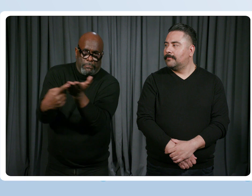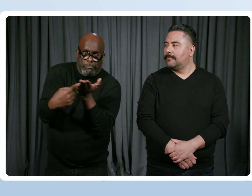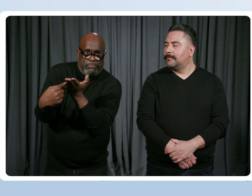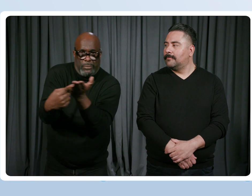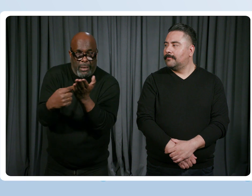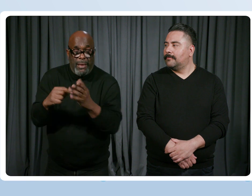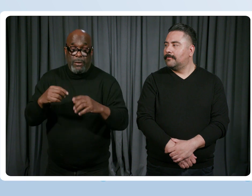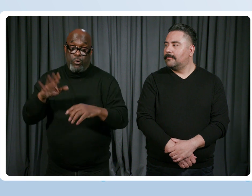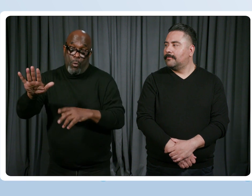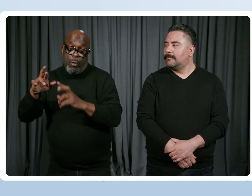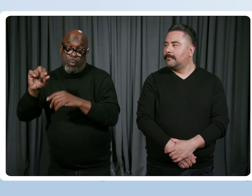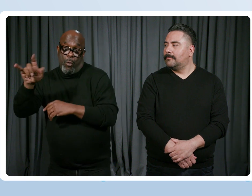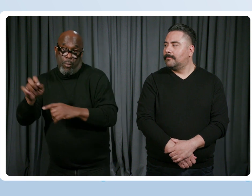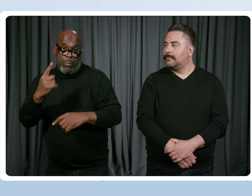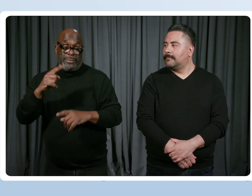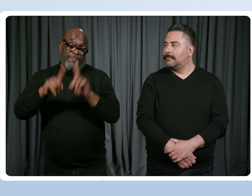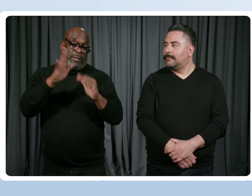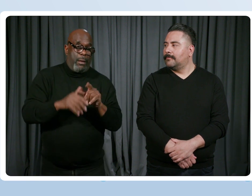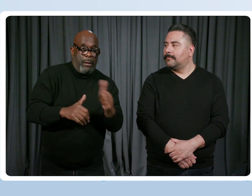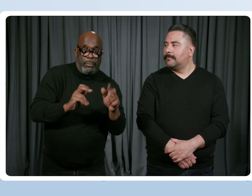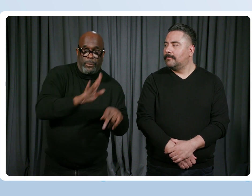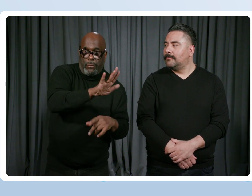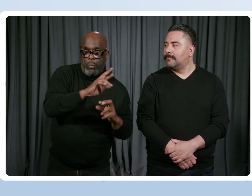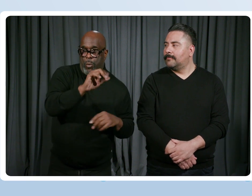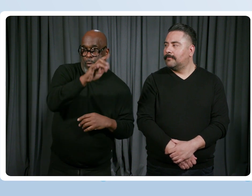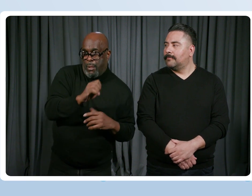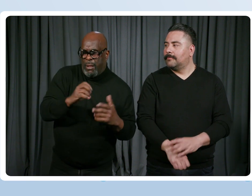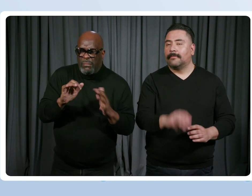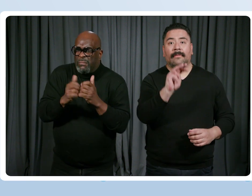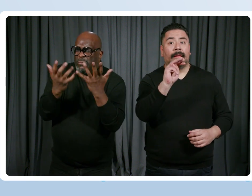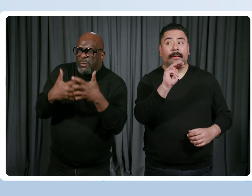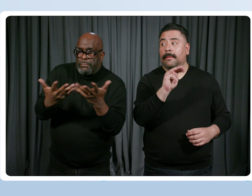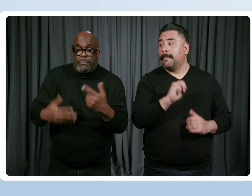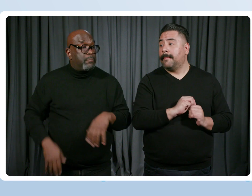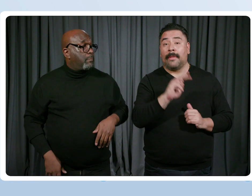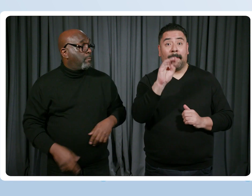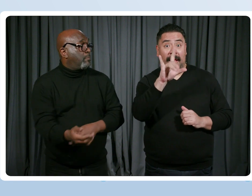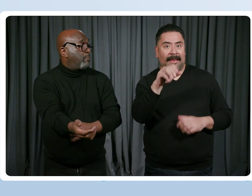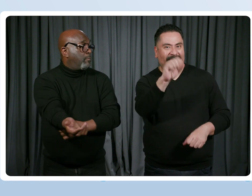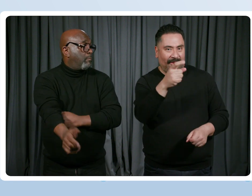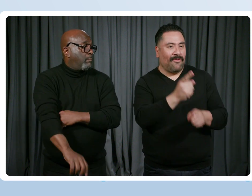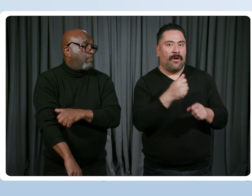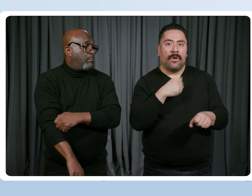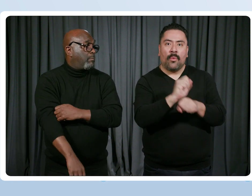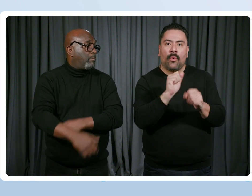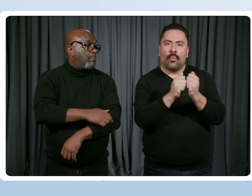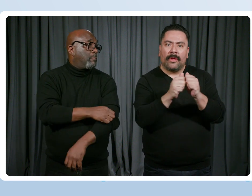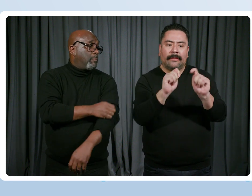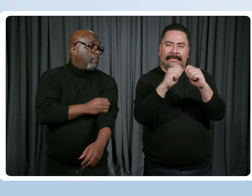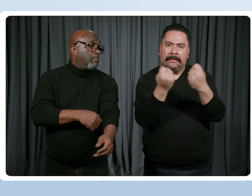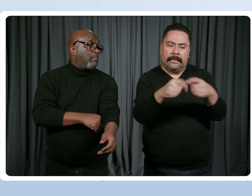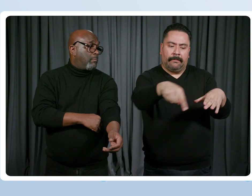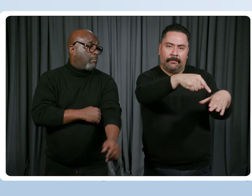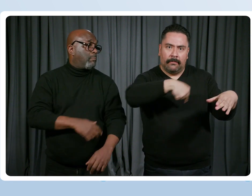role and someone else might have a different role. So what is that like? So, yep, we work on teams all the time. So we're working with lots of different